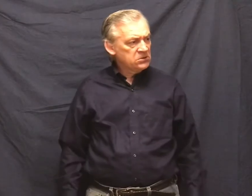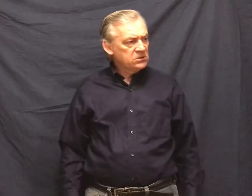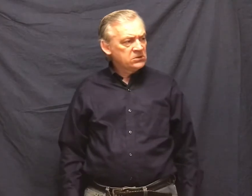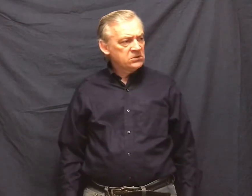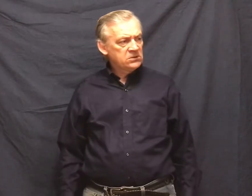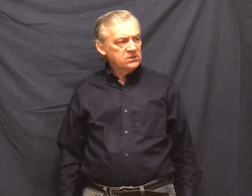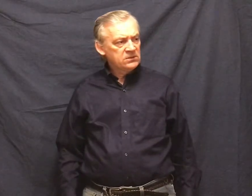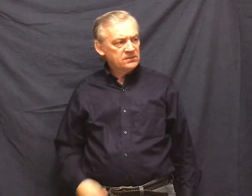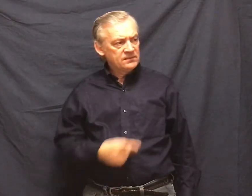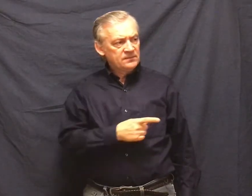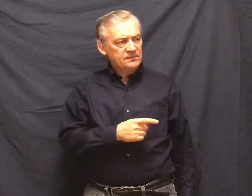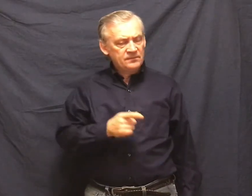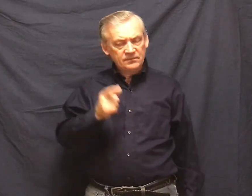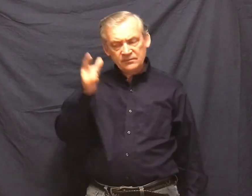Lenny lost his smile.